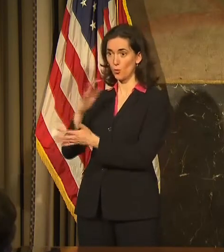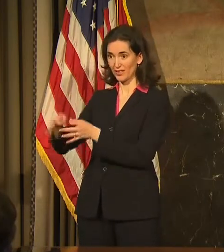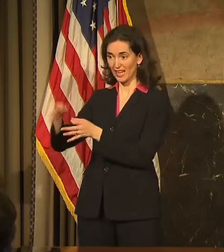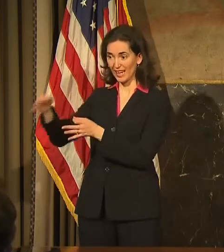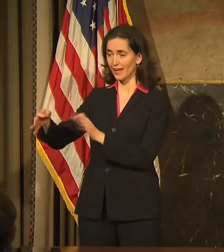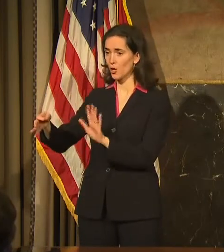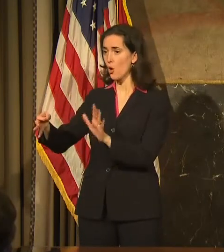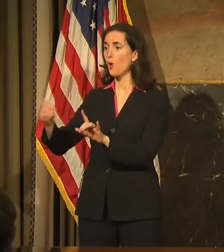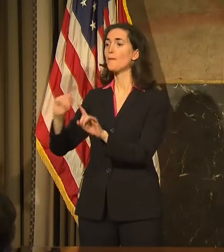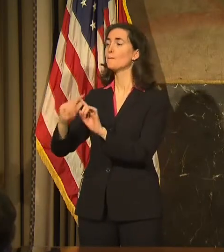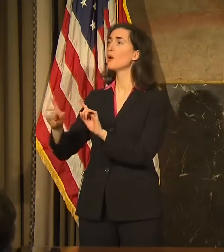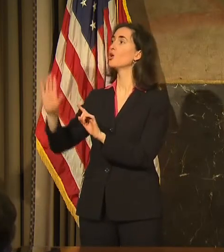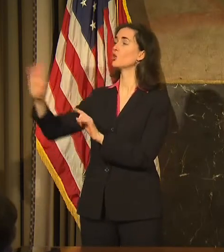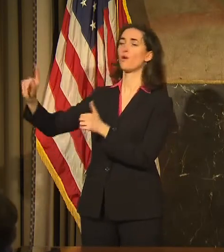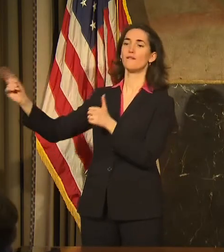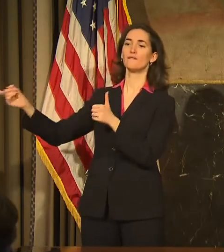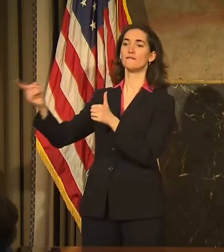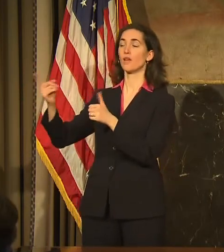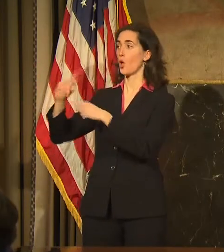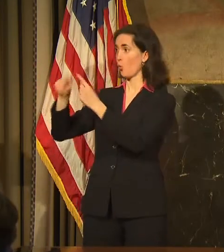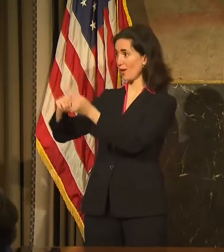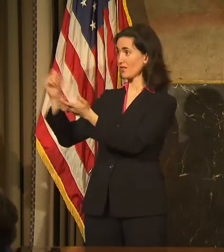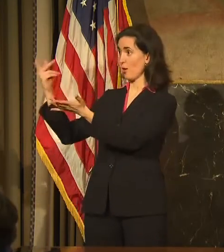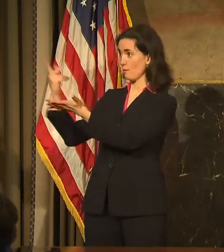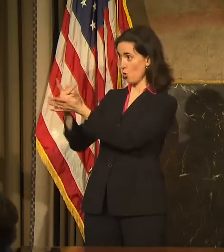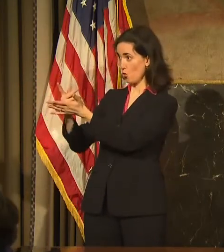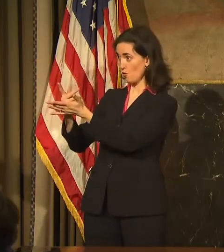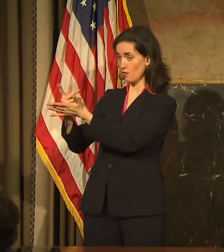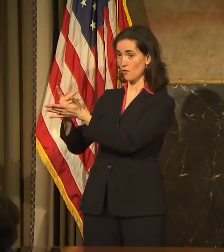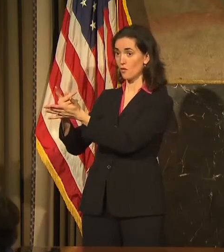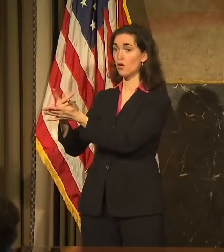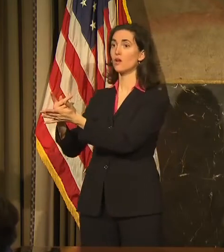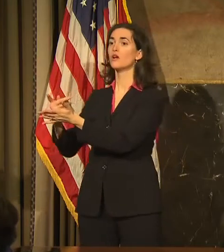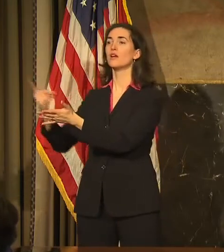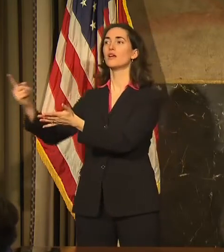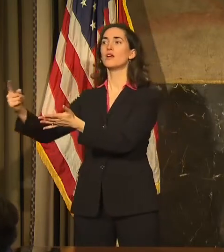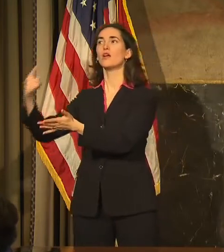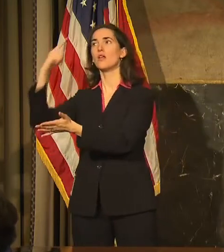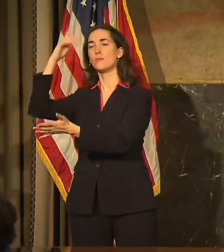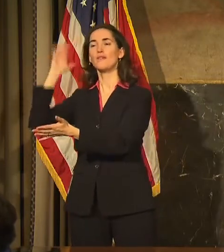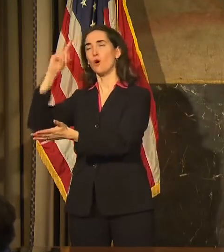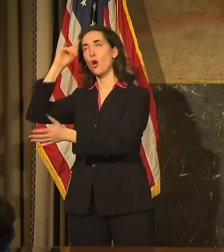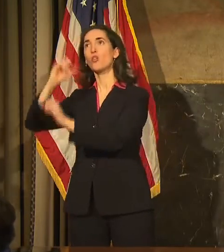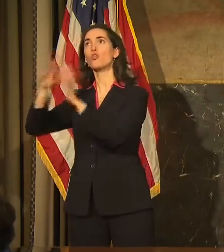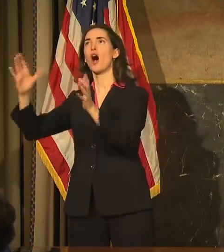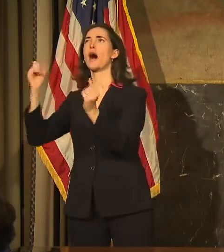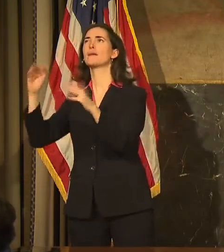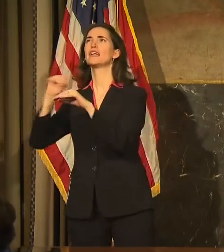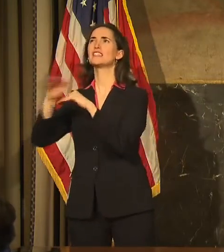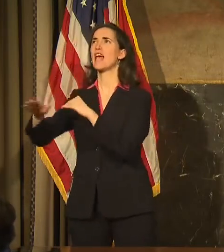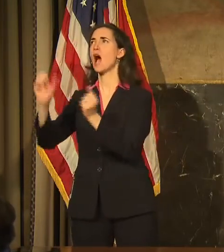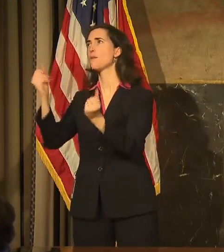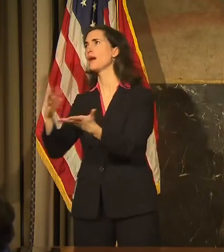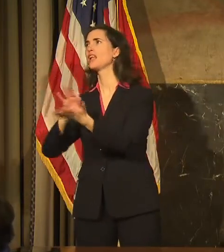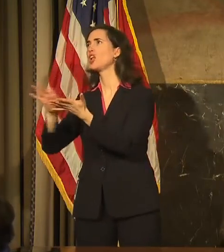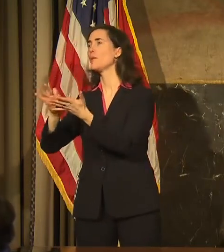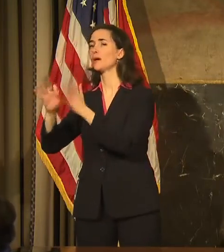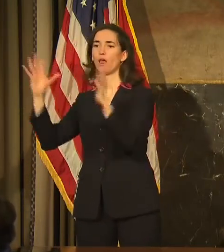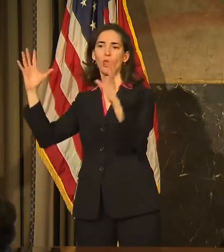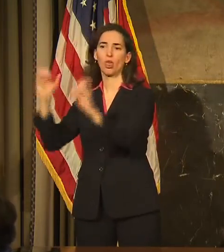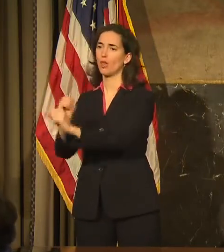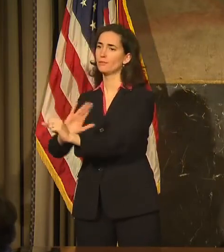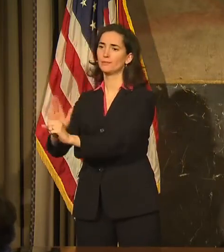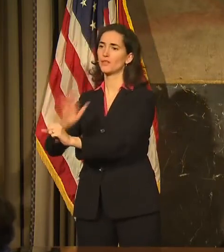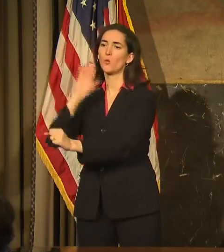initial allocations, once it is approved, will be smaller than they originally thought. And they're going to ramp up considerably